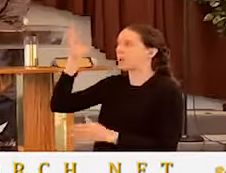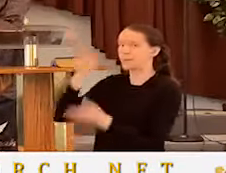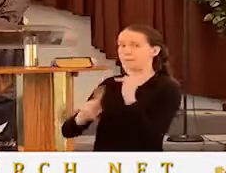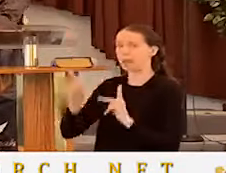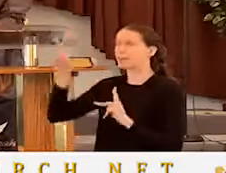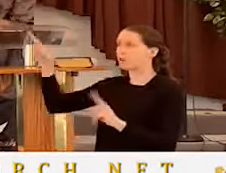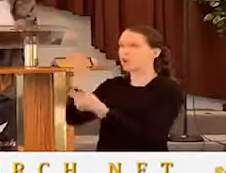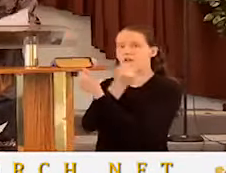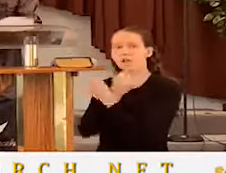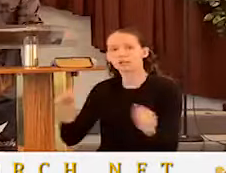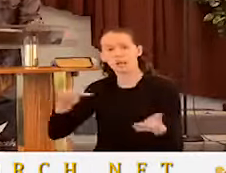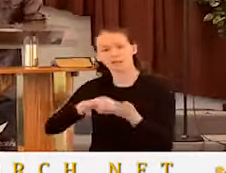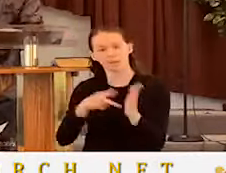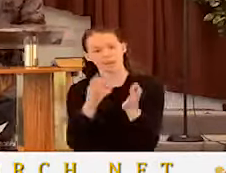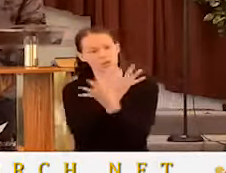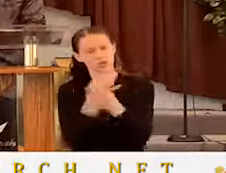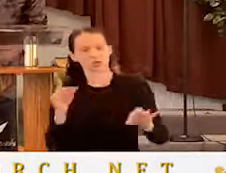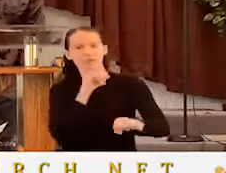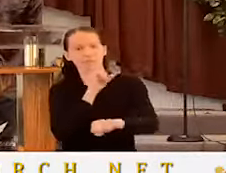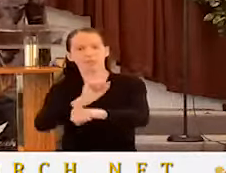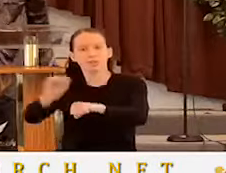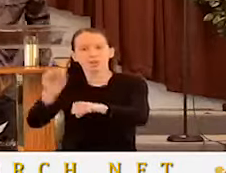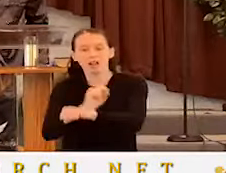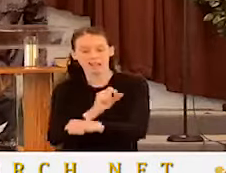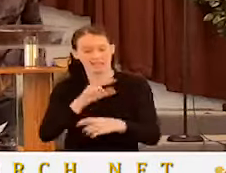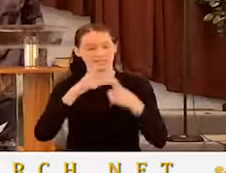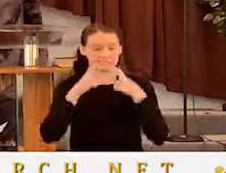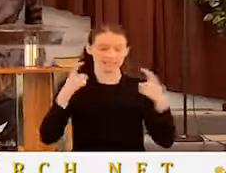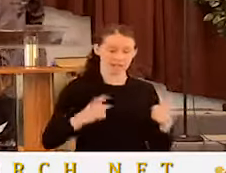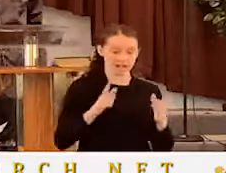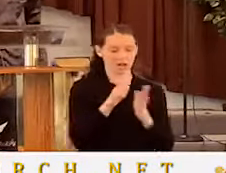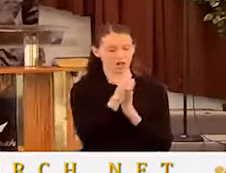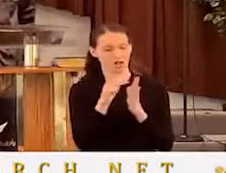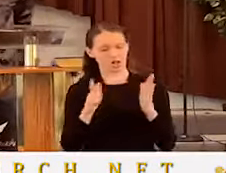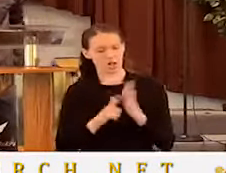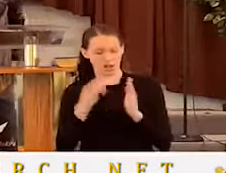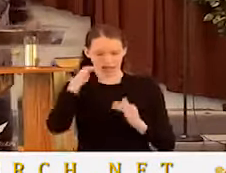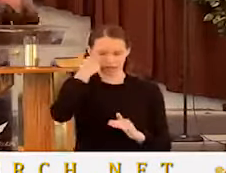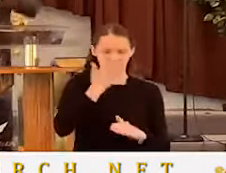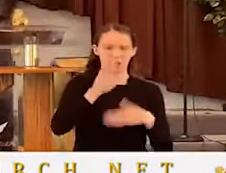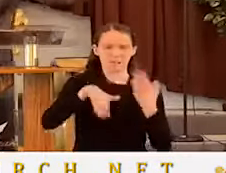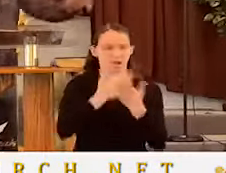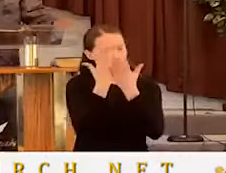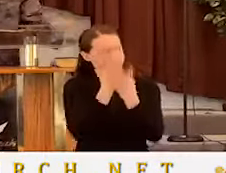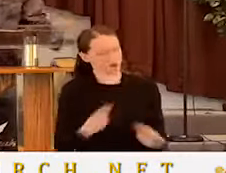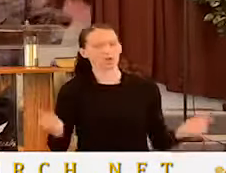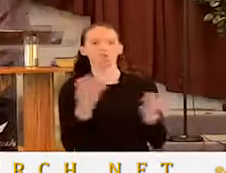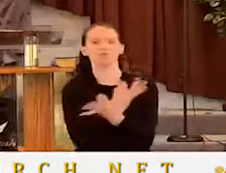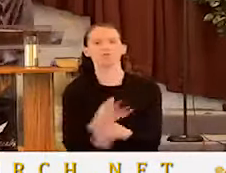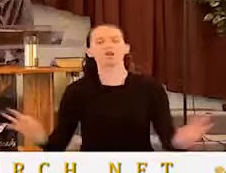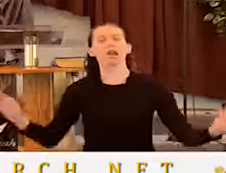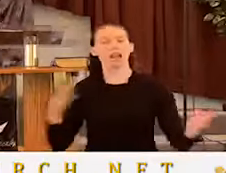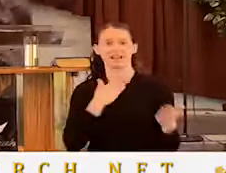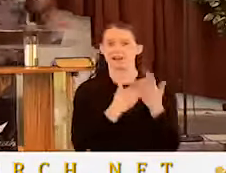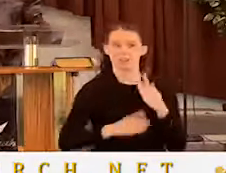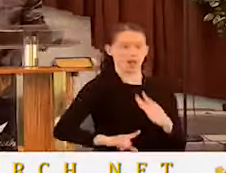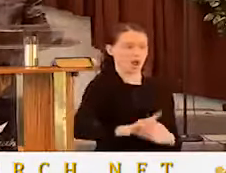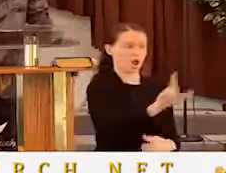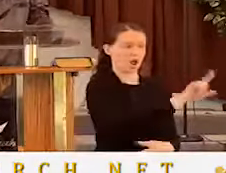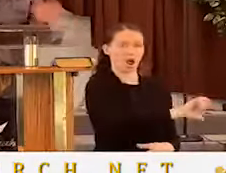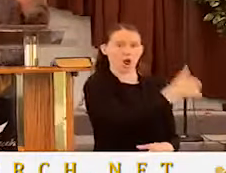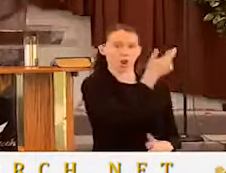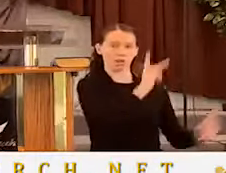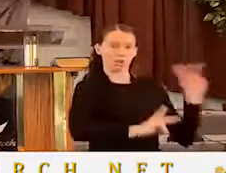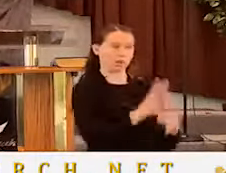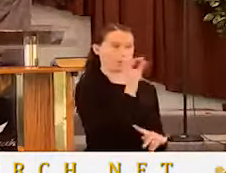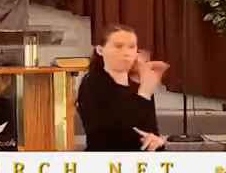free indeed, free from the law of sin and shame. I don't know about you, but I don't care what they preach, I know I'm